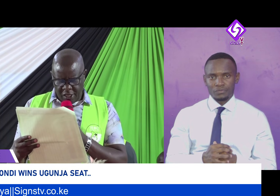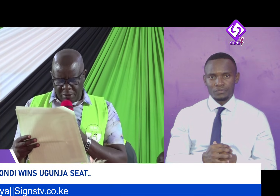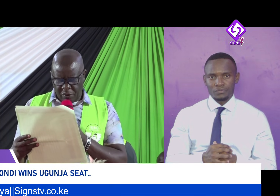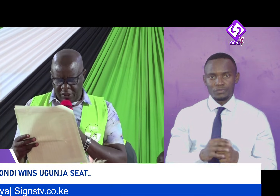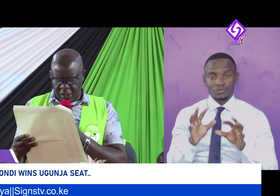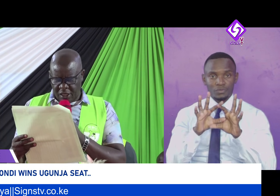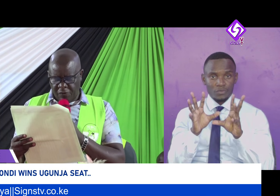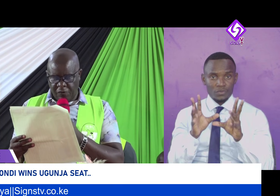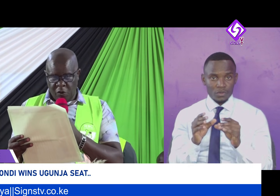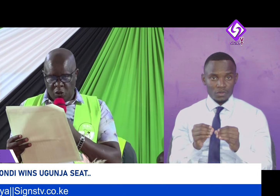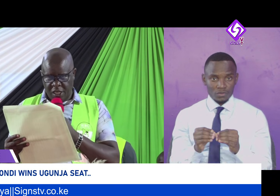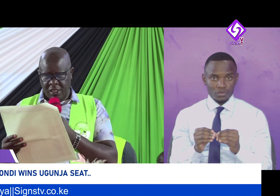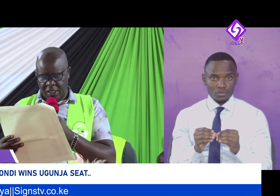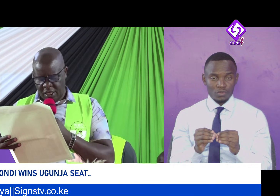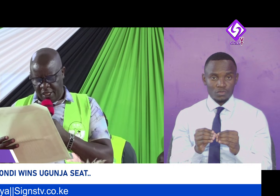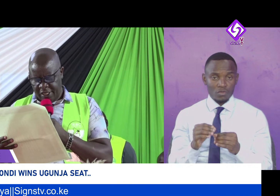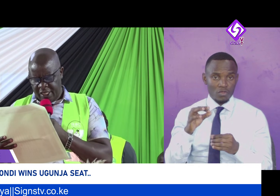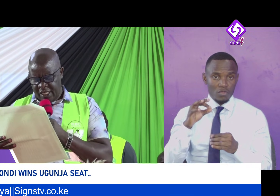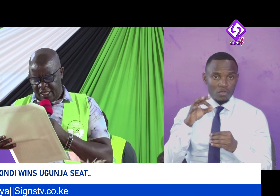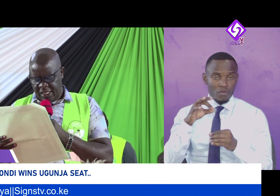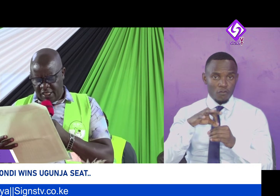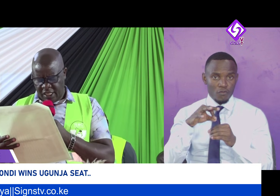Total number of registered voters,